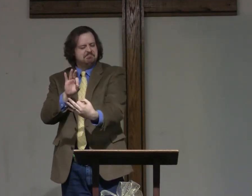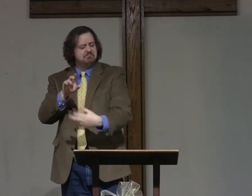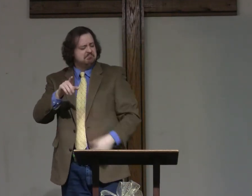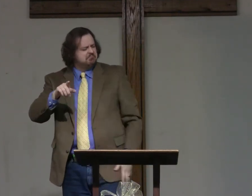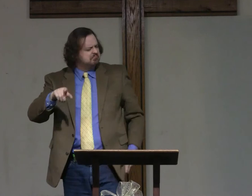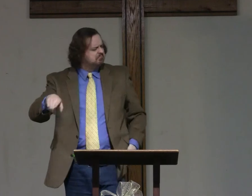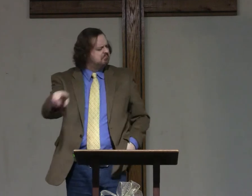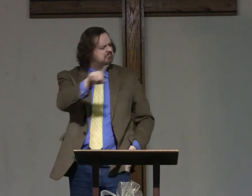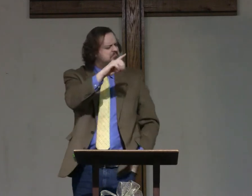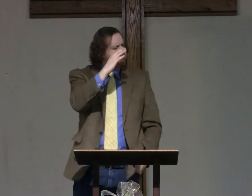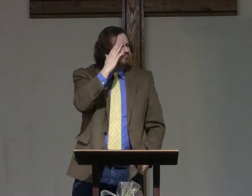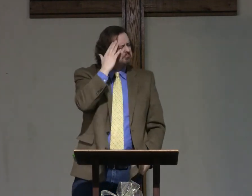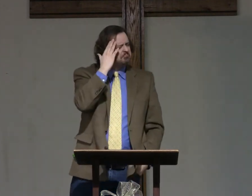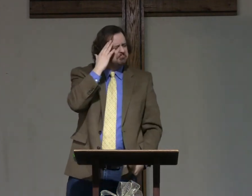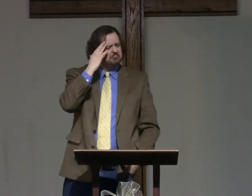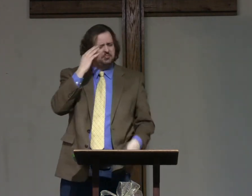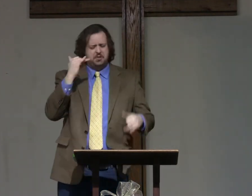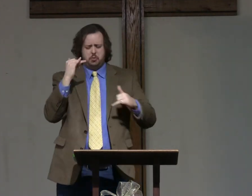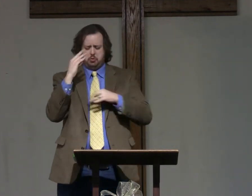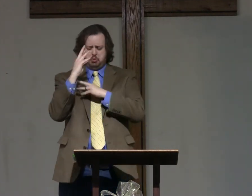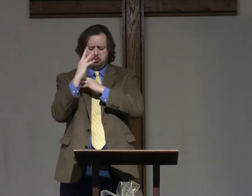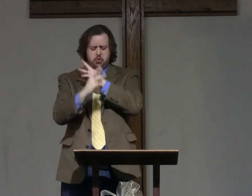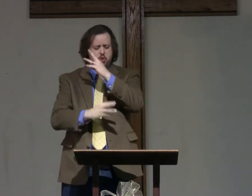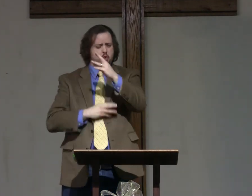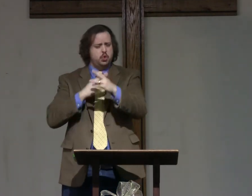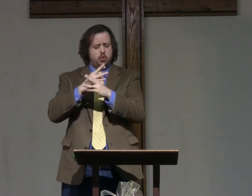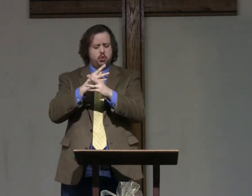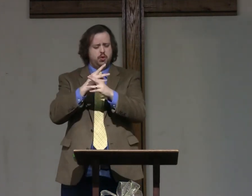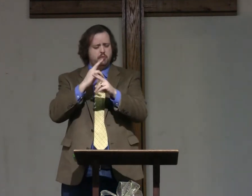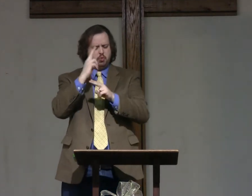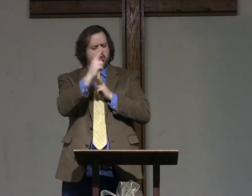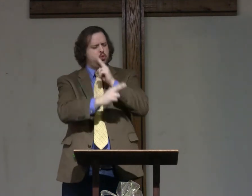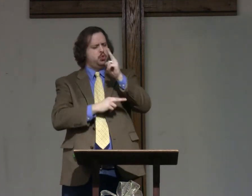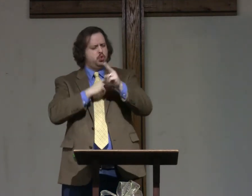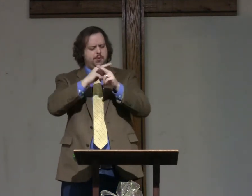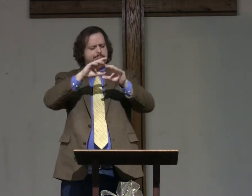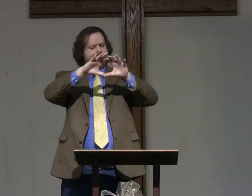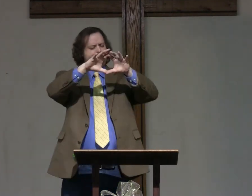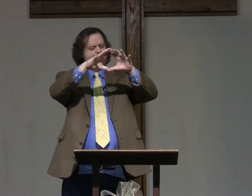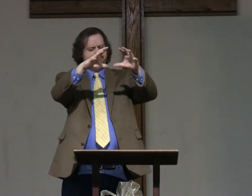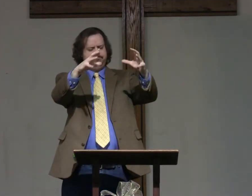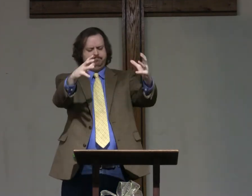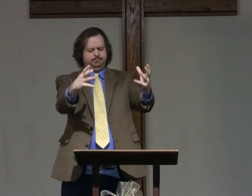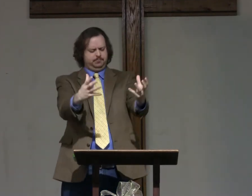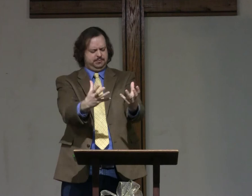how perfectly they fit. You know, the world history.